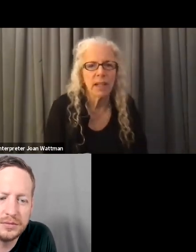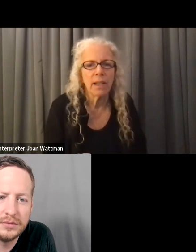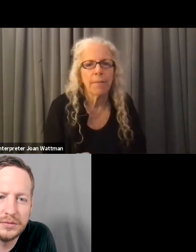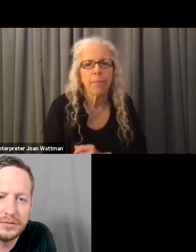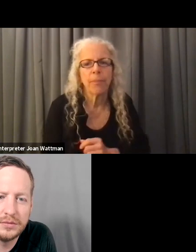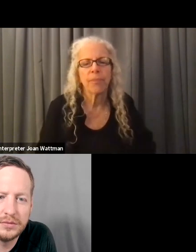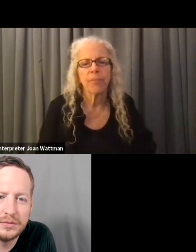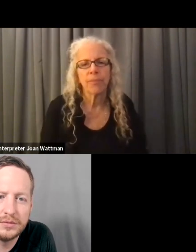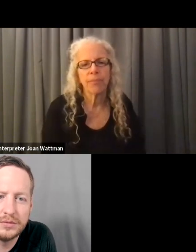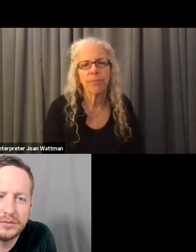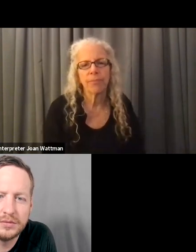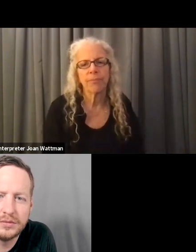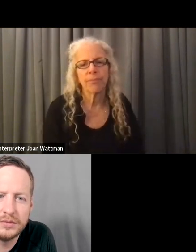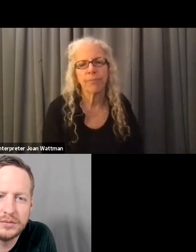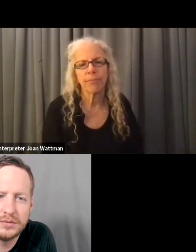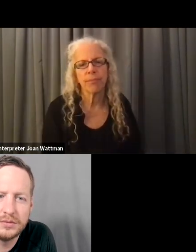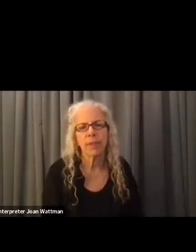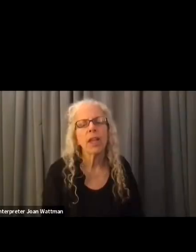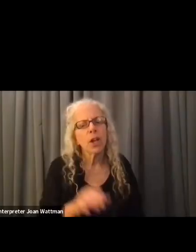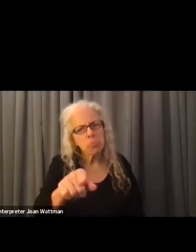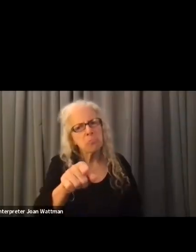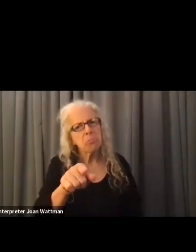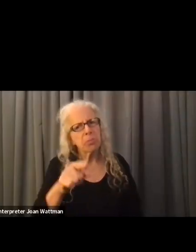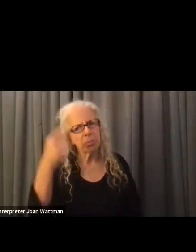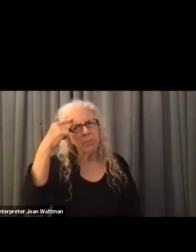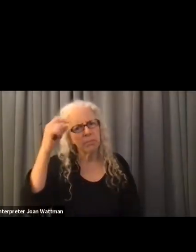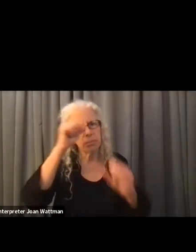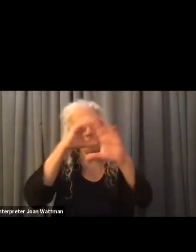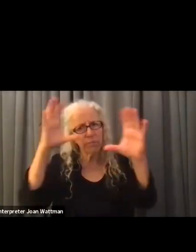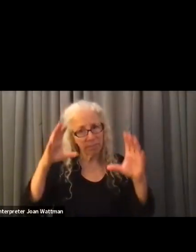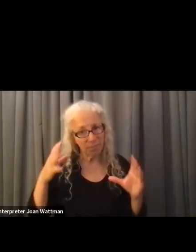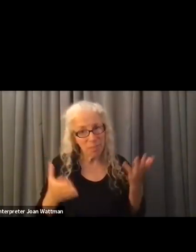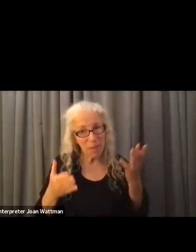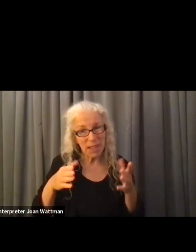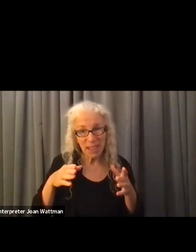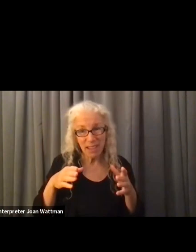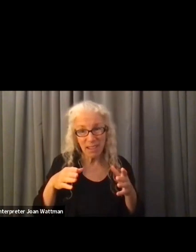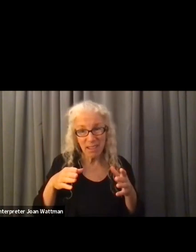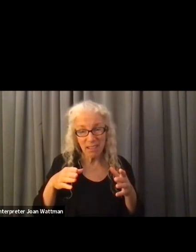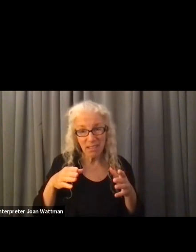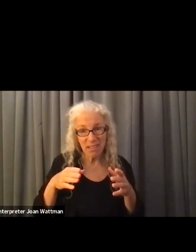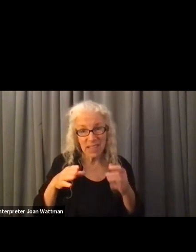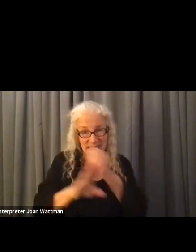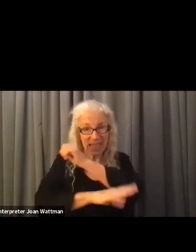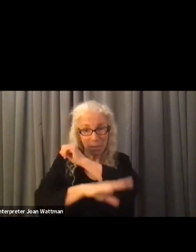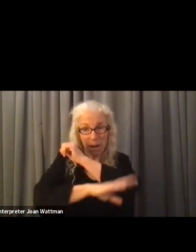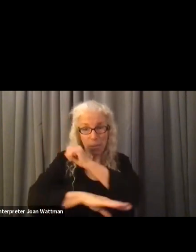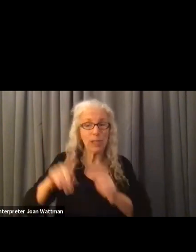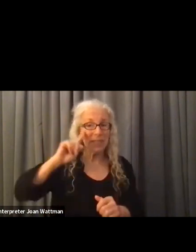interested. Would you see us doing this during Deaf Awareness Month, maybe toward the end of Deaf Awareness